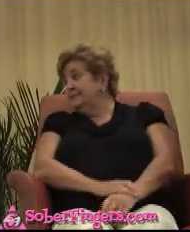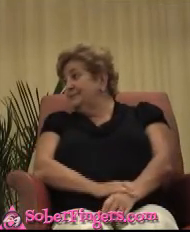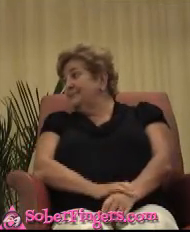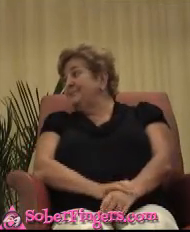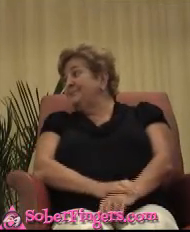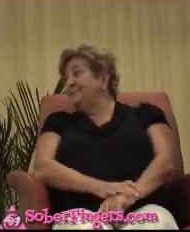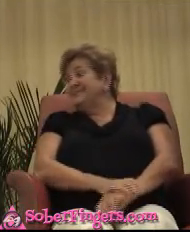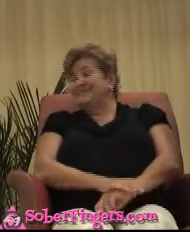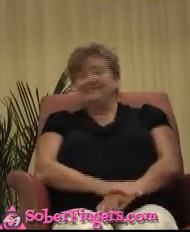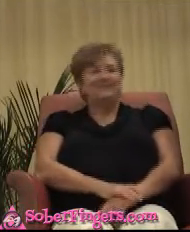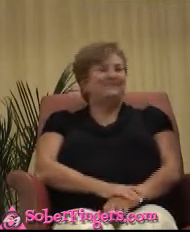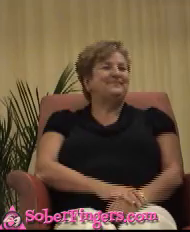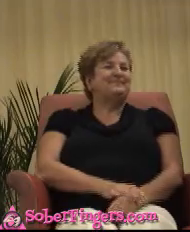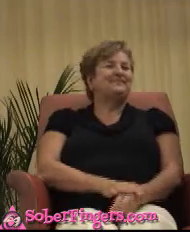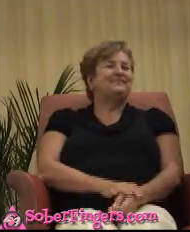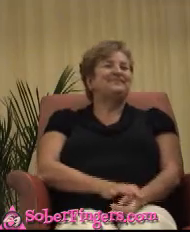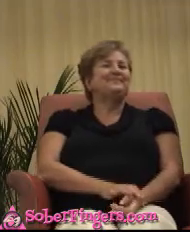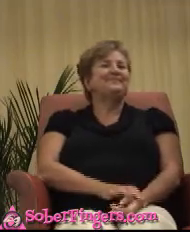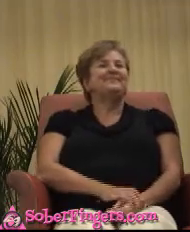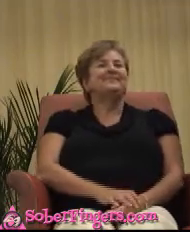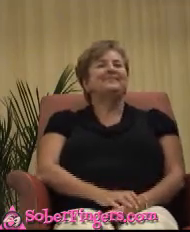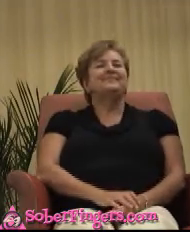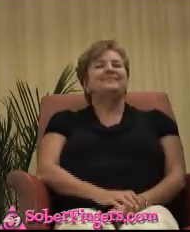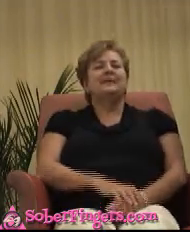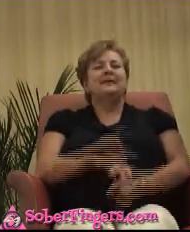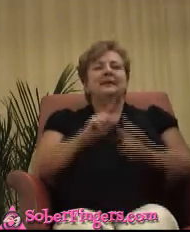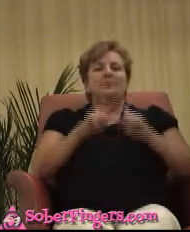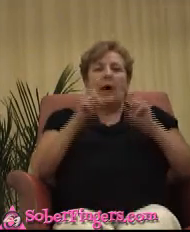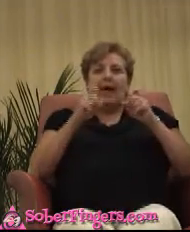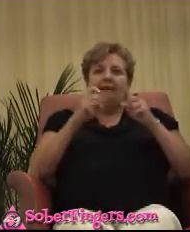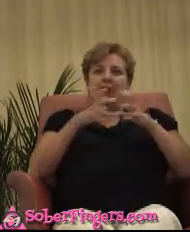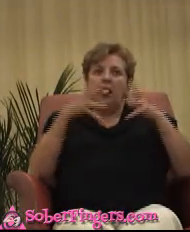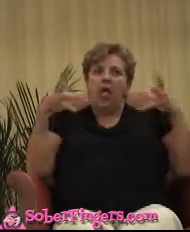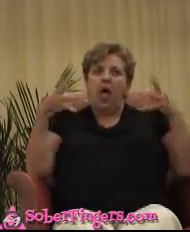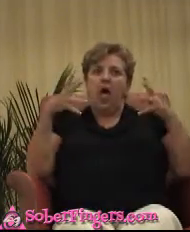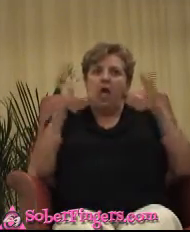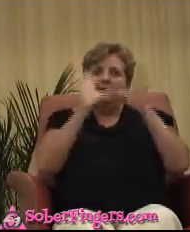I got to do a lot of crowding in here, and I'm not going to do a big long drunk log.